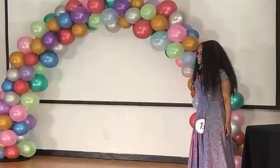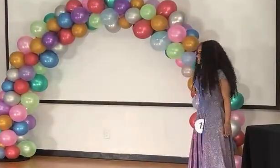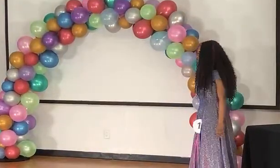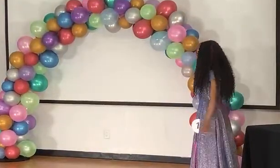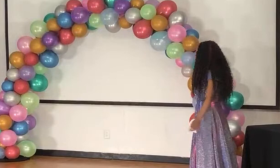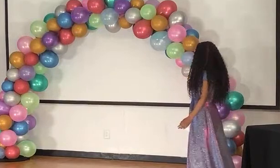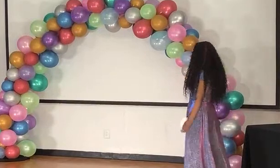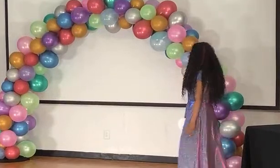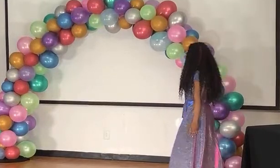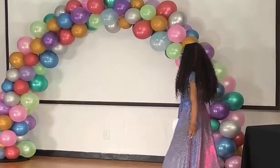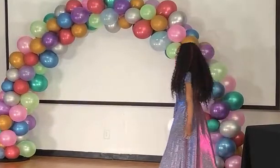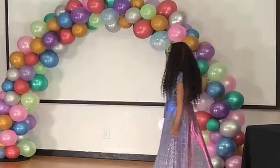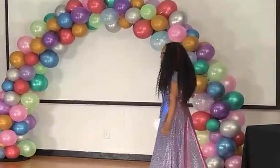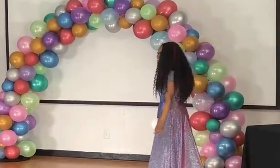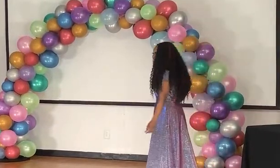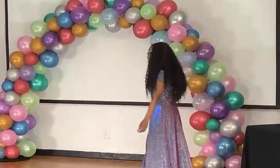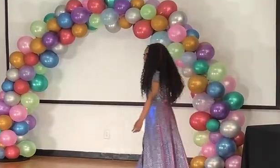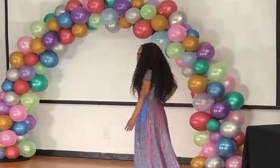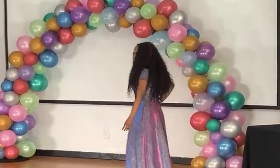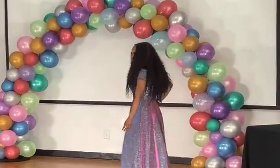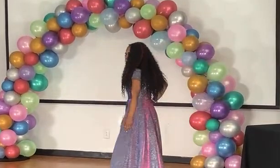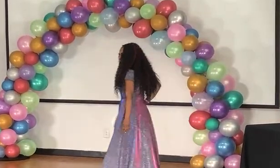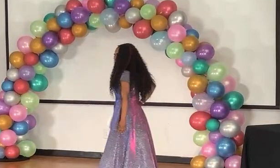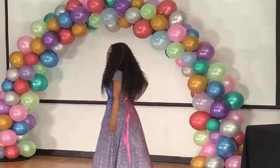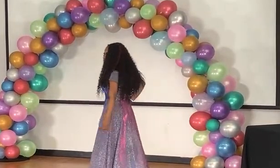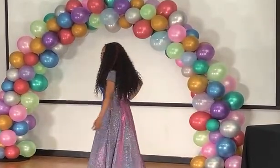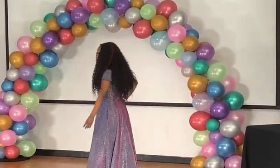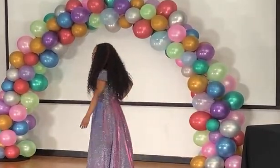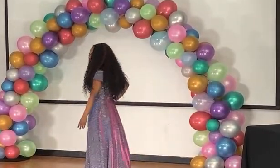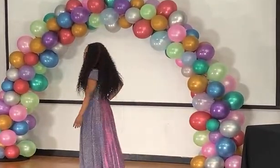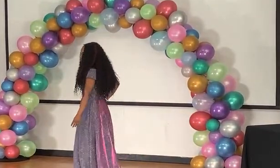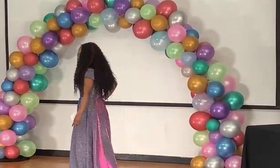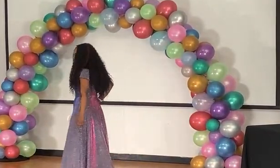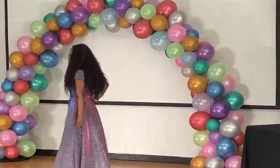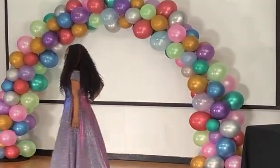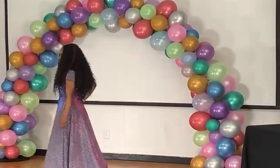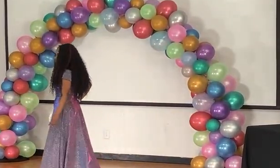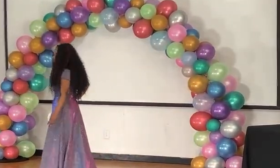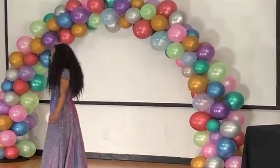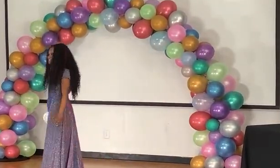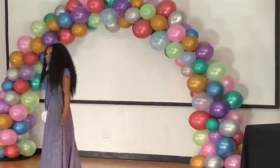Beautiful.